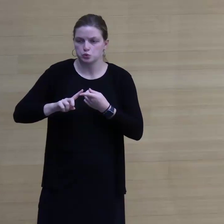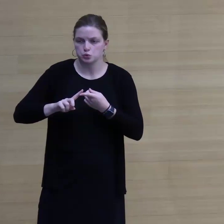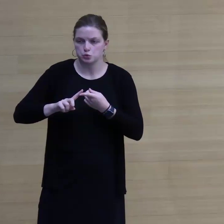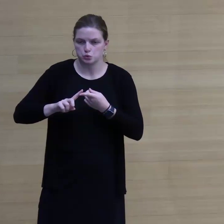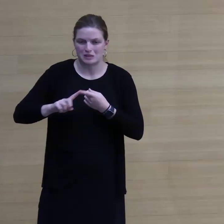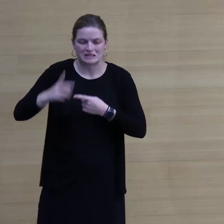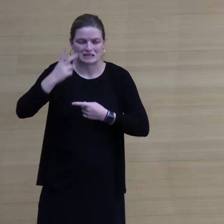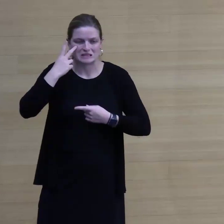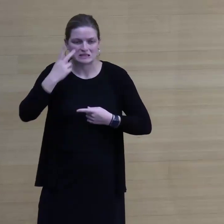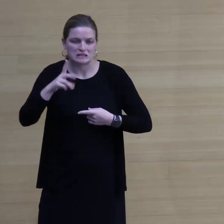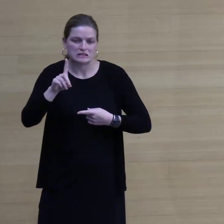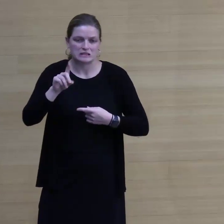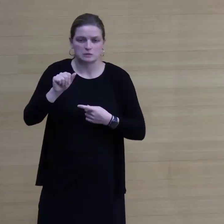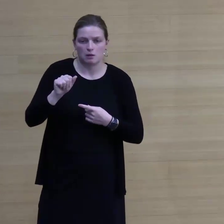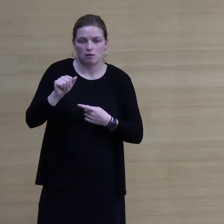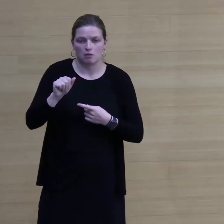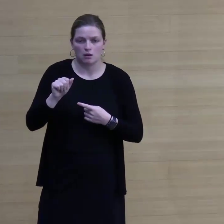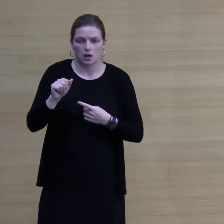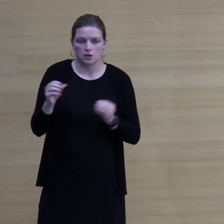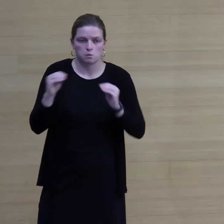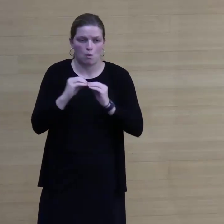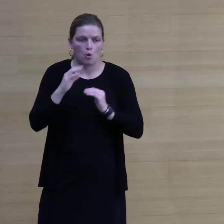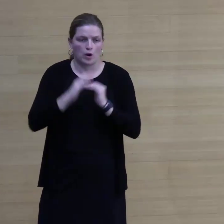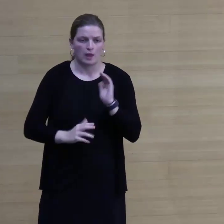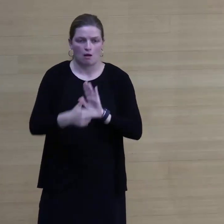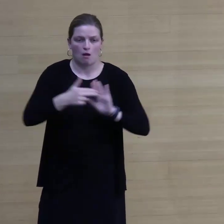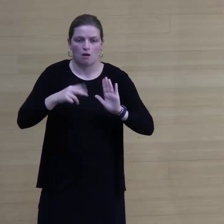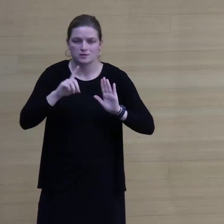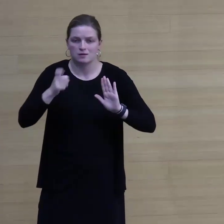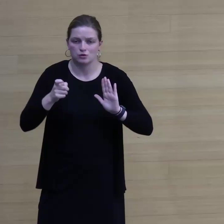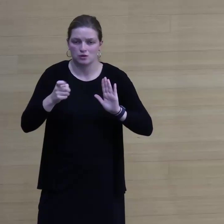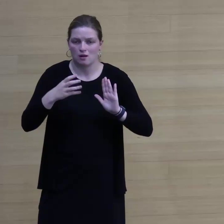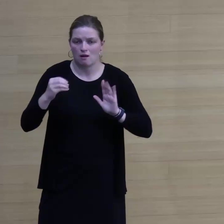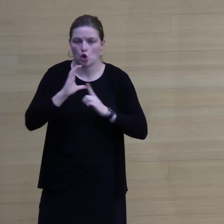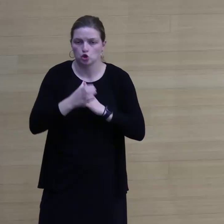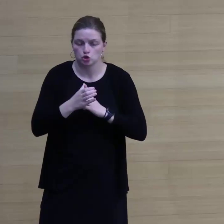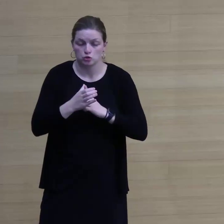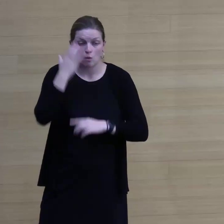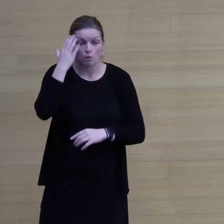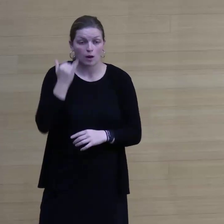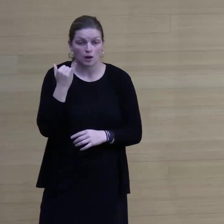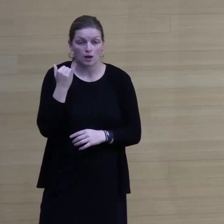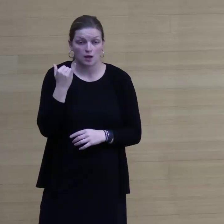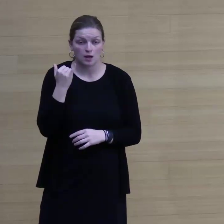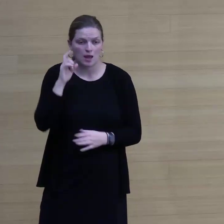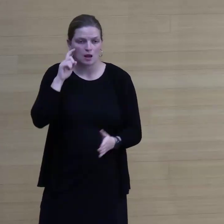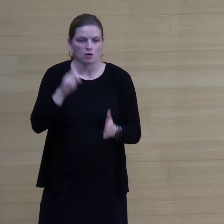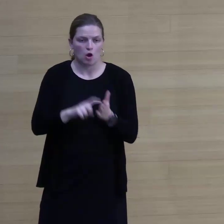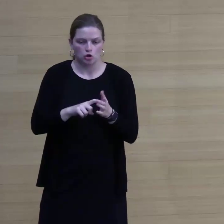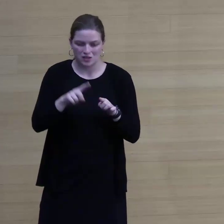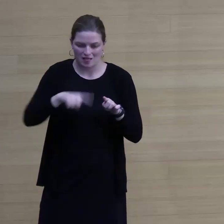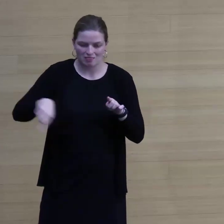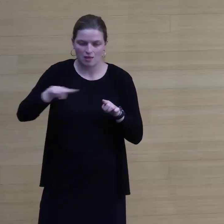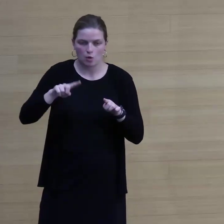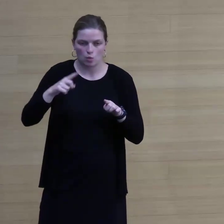see disability as more than a diagnosis and as a culture. because it acknowledges the fact that there